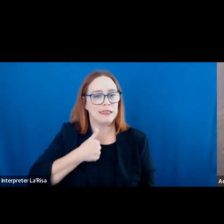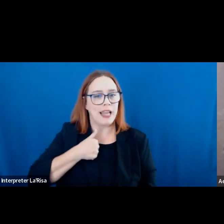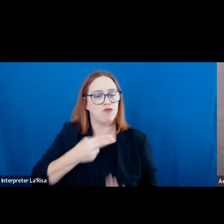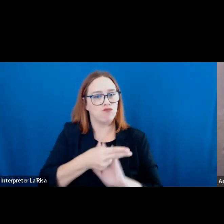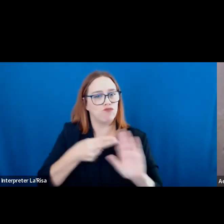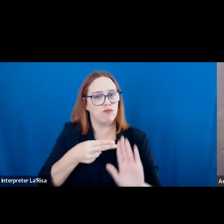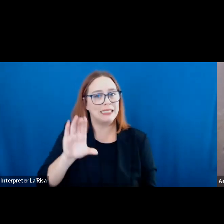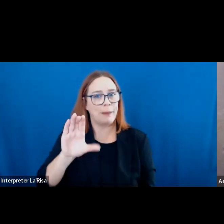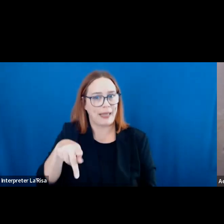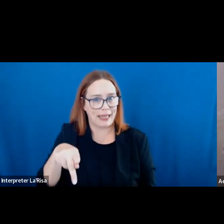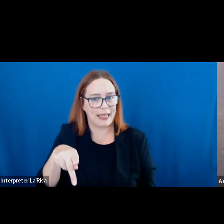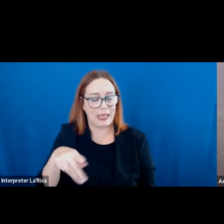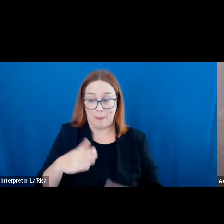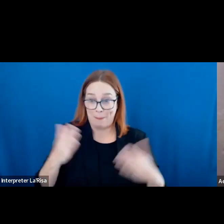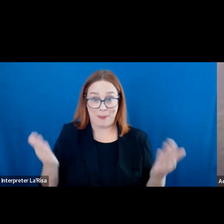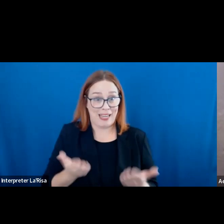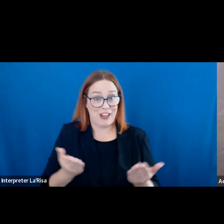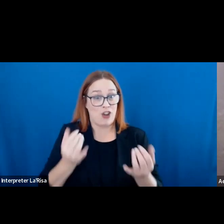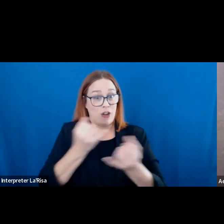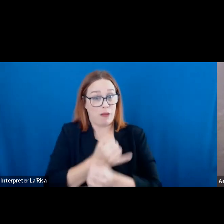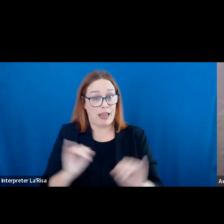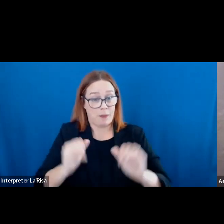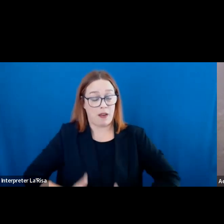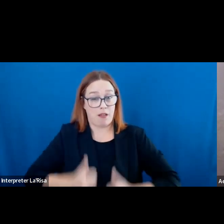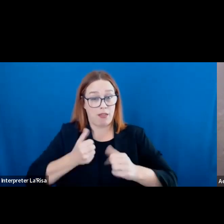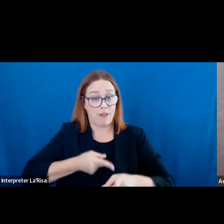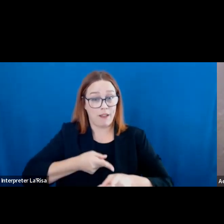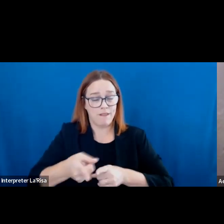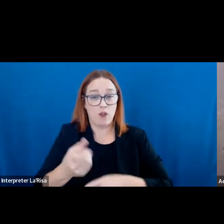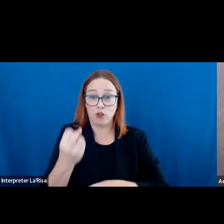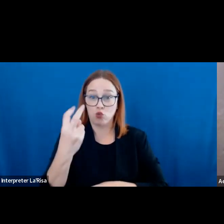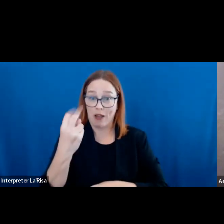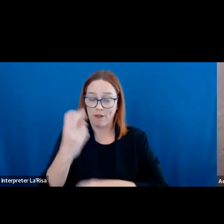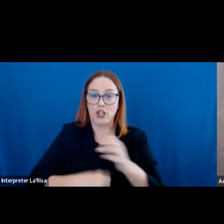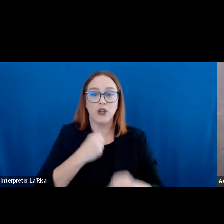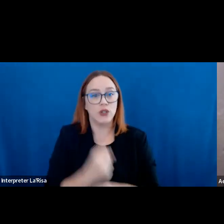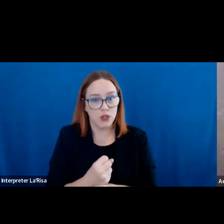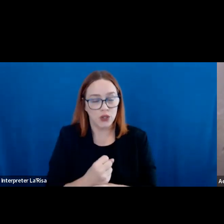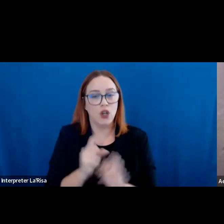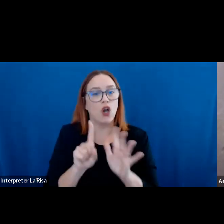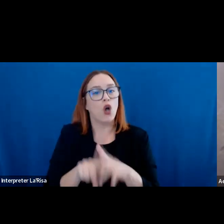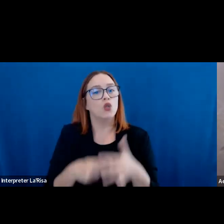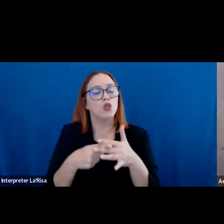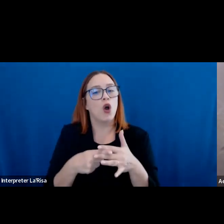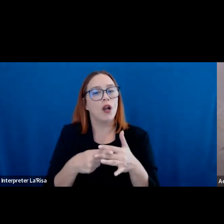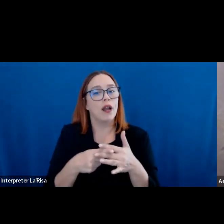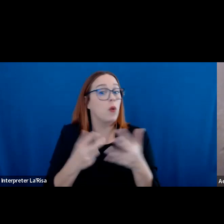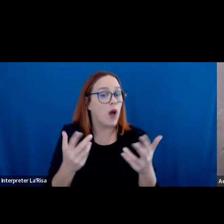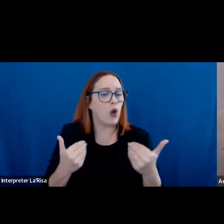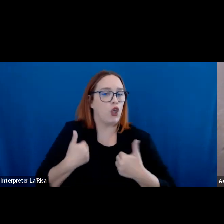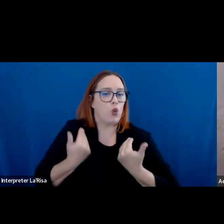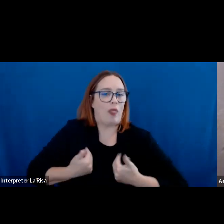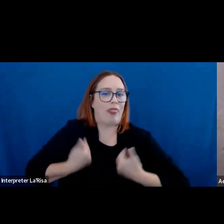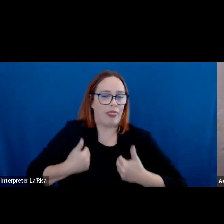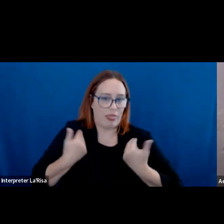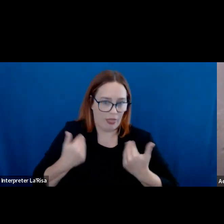field, in the independent living field, for 12 years. I started out as a youth. So for any